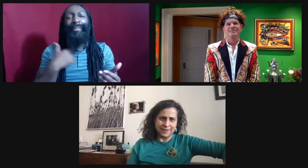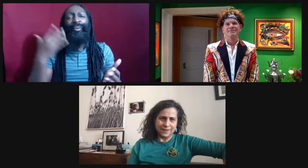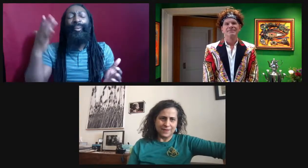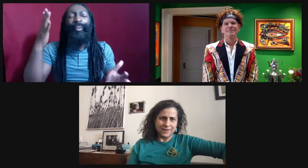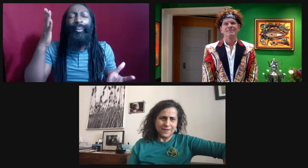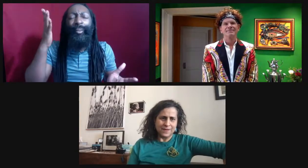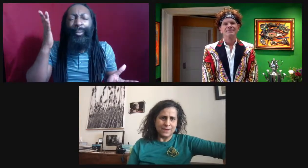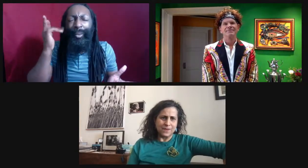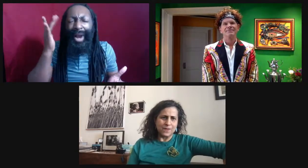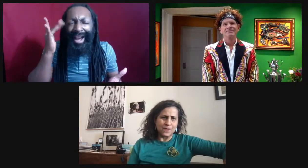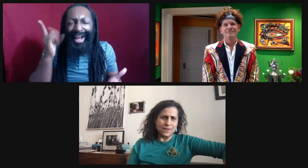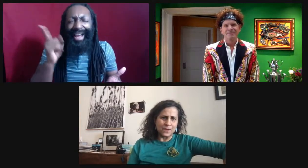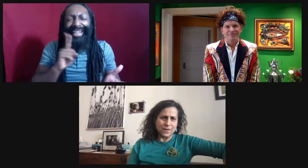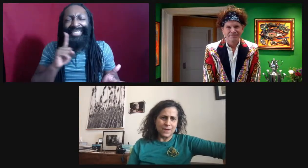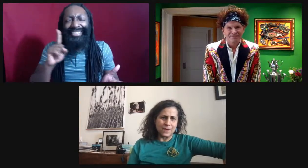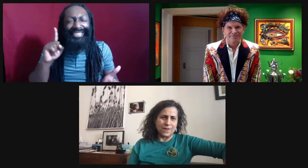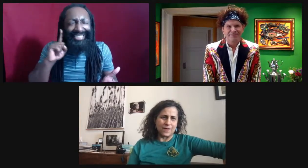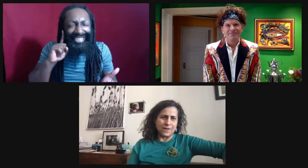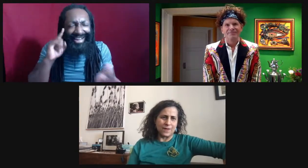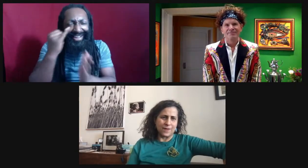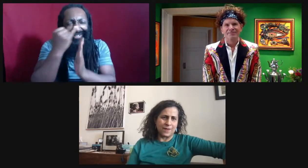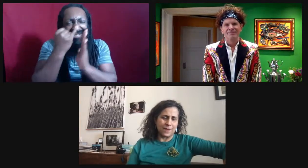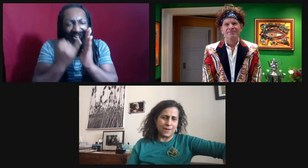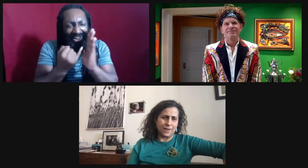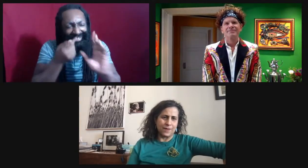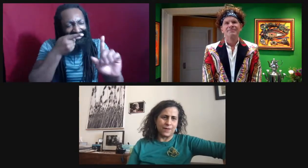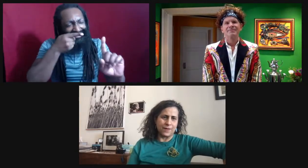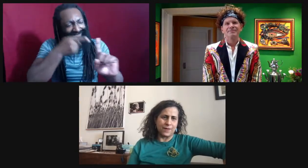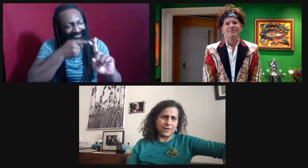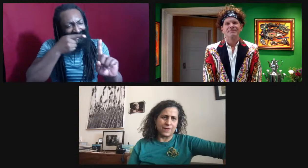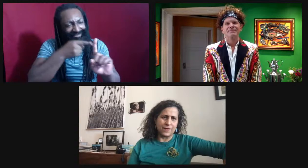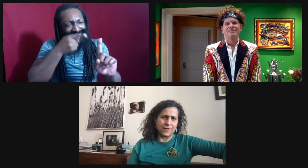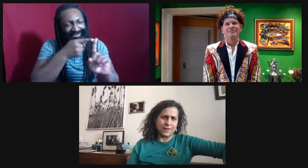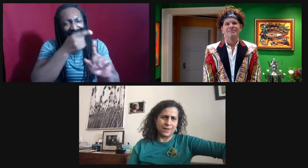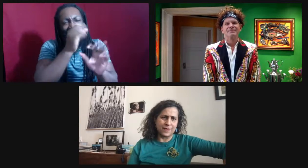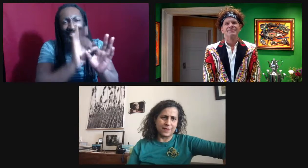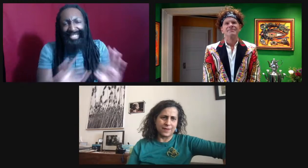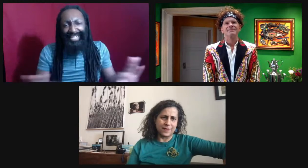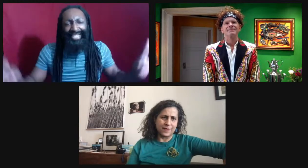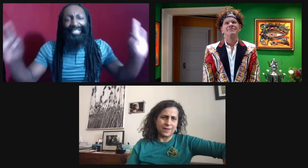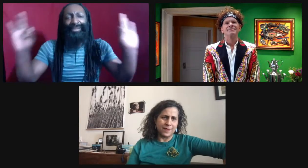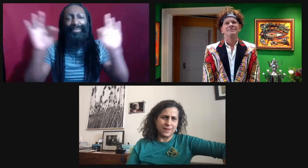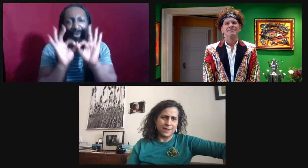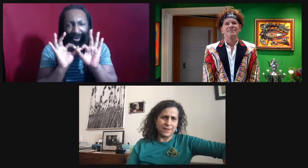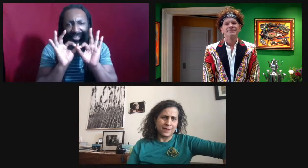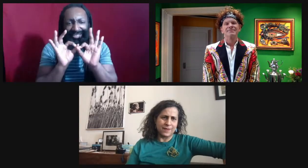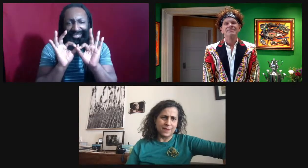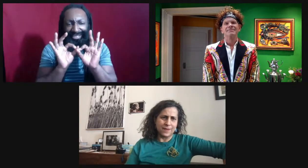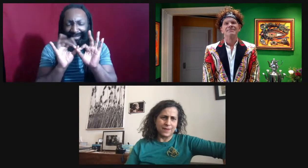going to be known throughout the lands of the earth.